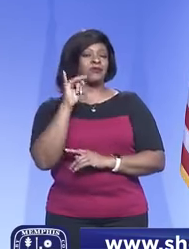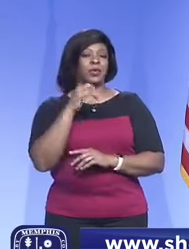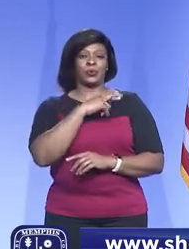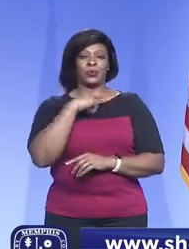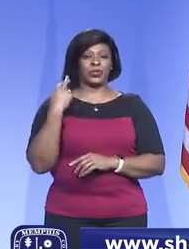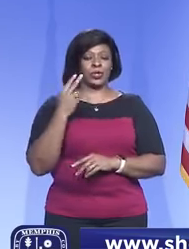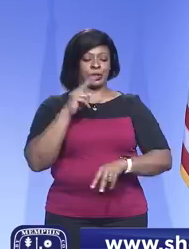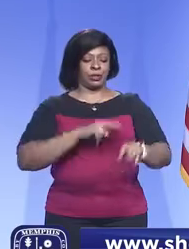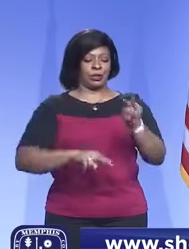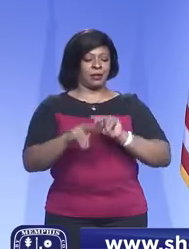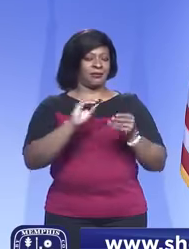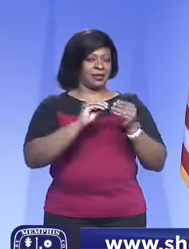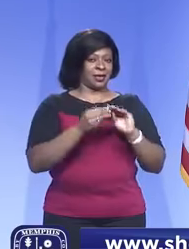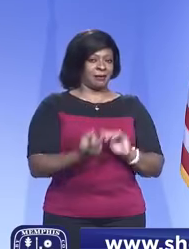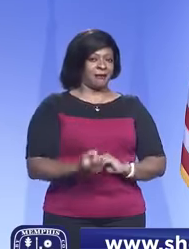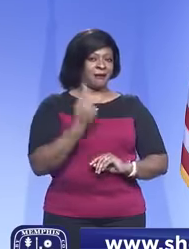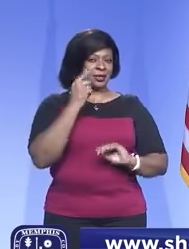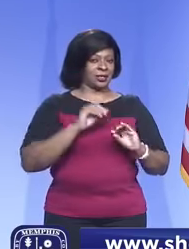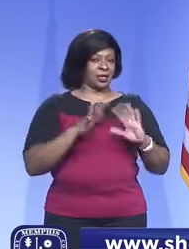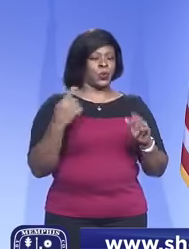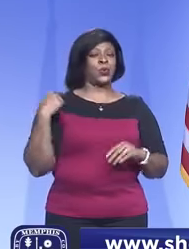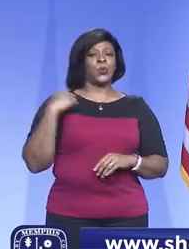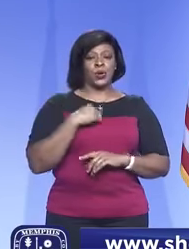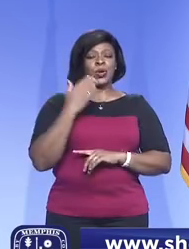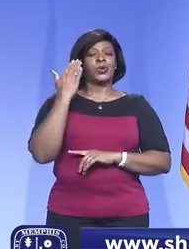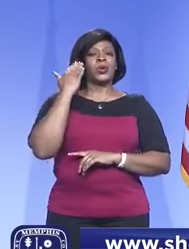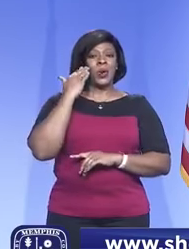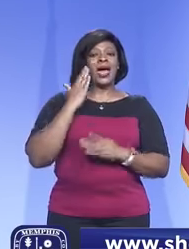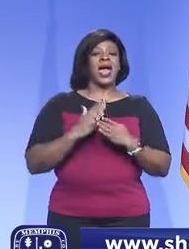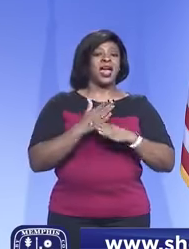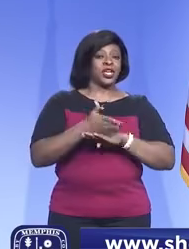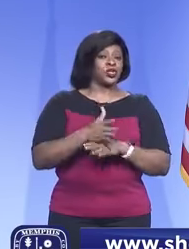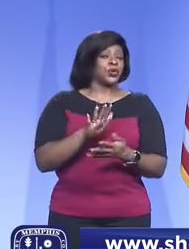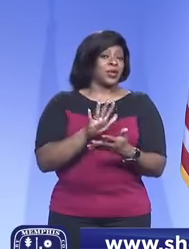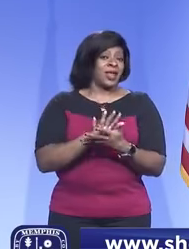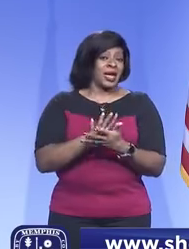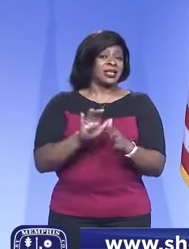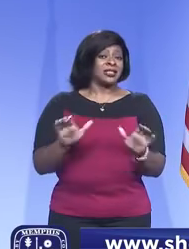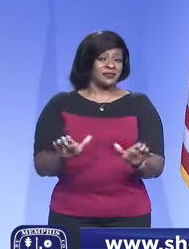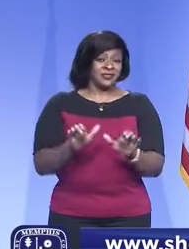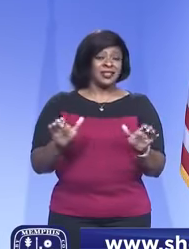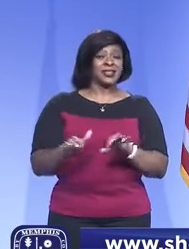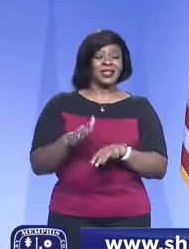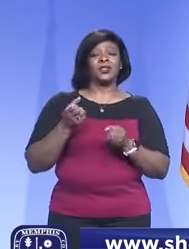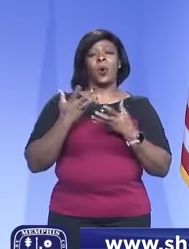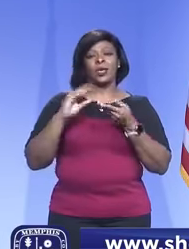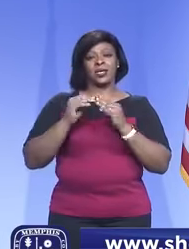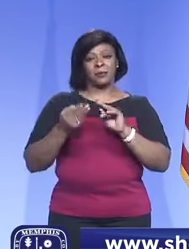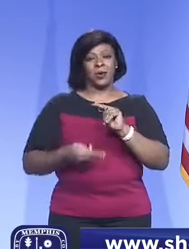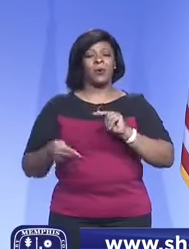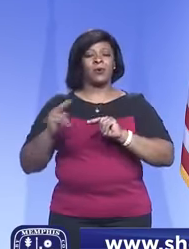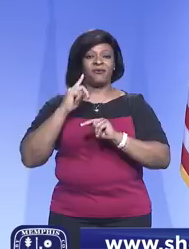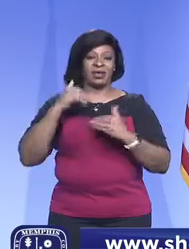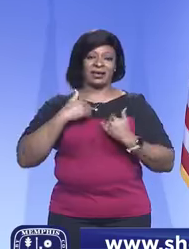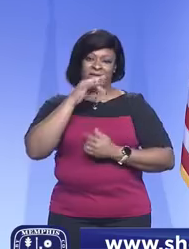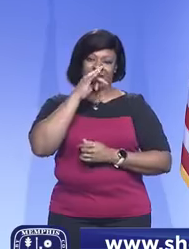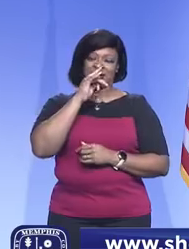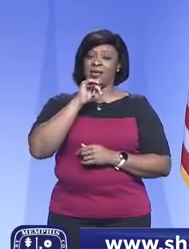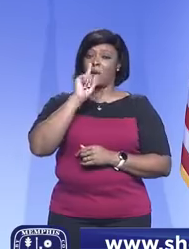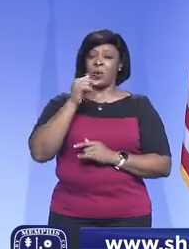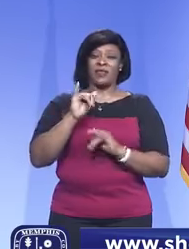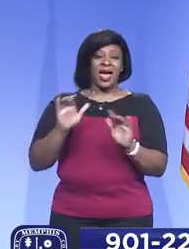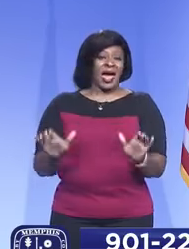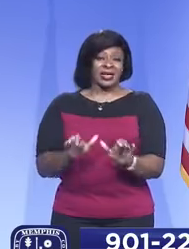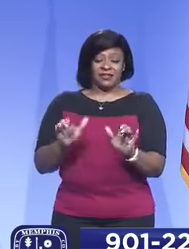to look at the data and understand that we do know extracurricular activities are driving some of our numbers. And it's not just the